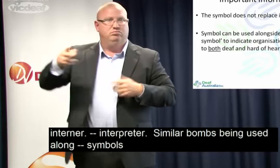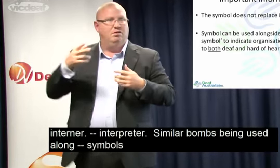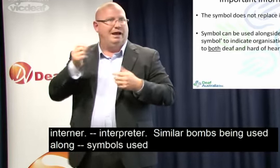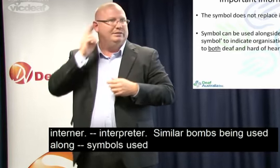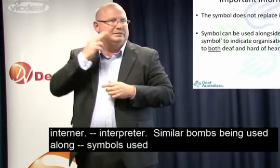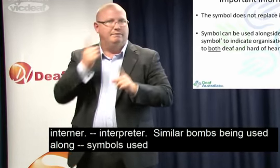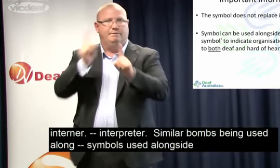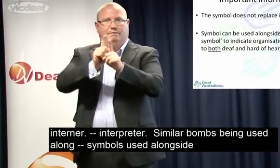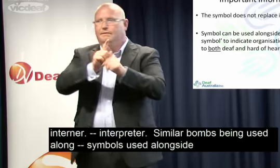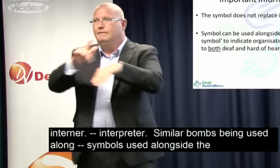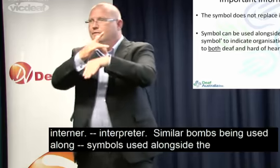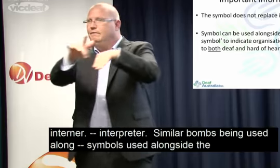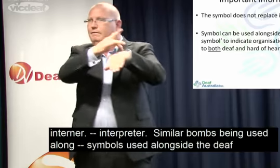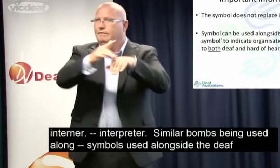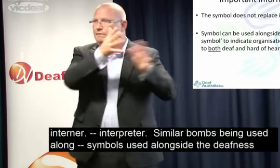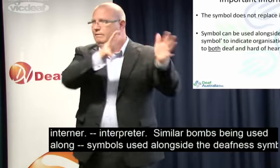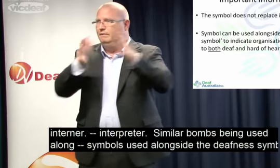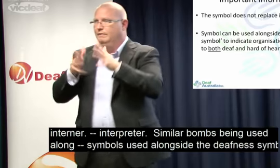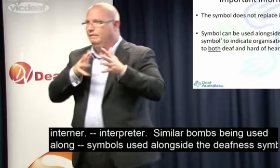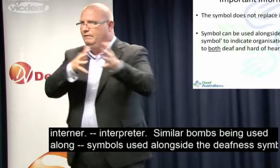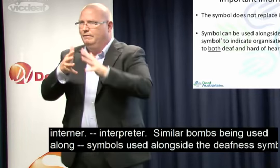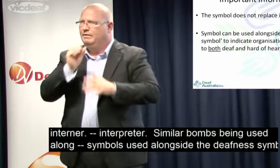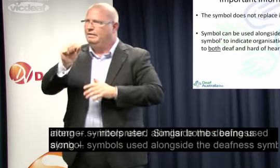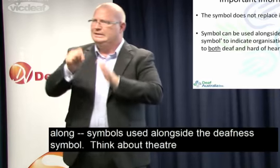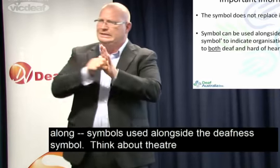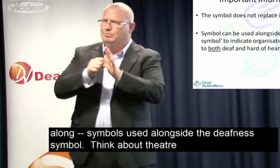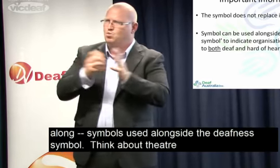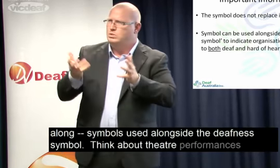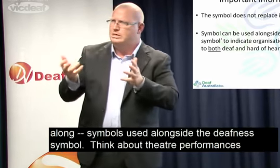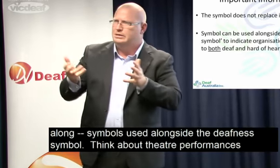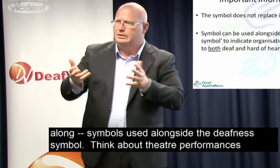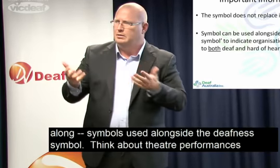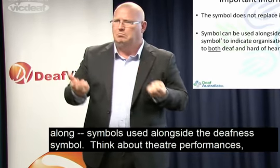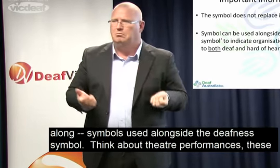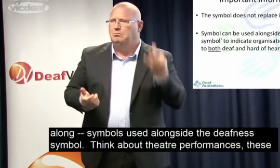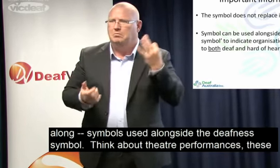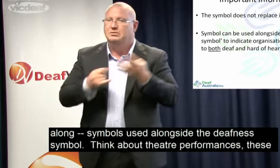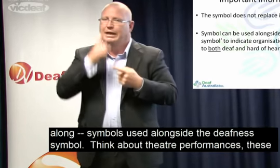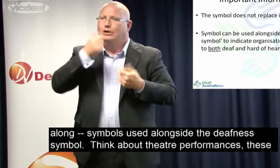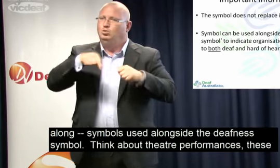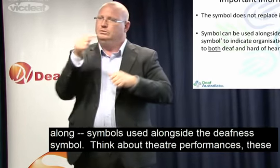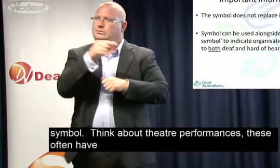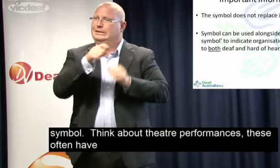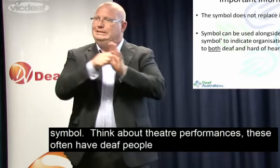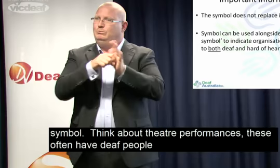theatre performances, often we have deaf people or interpreters there looking at the symbols that are provided that aren't